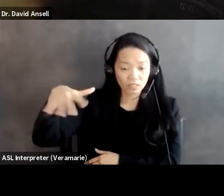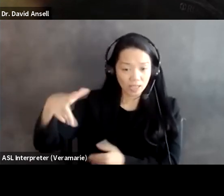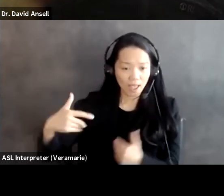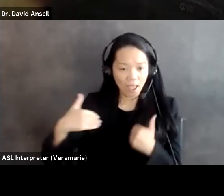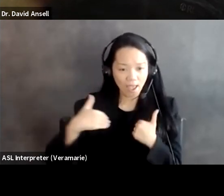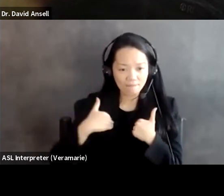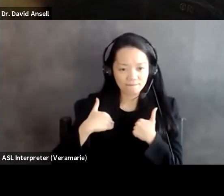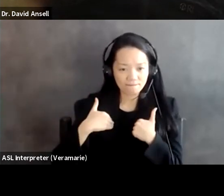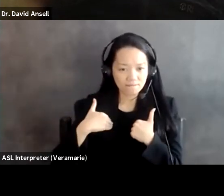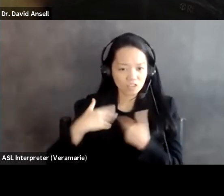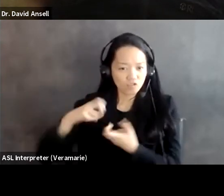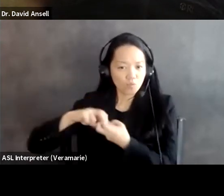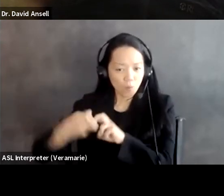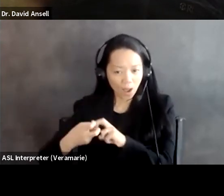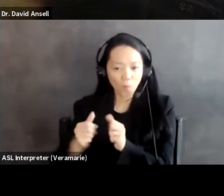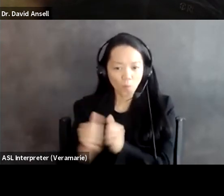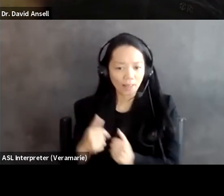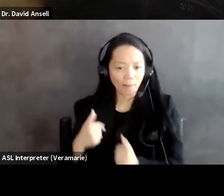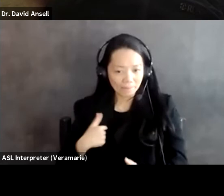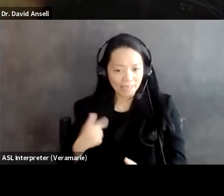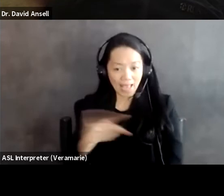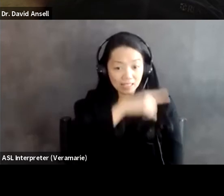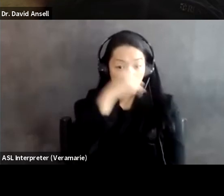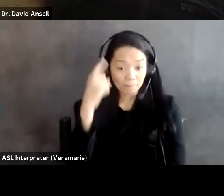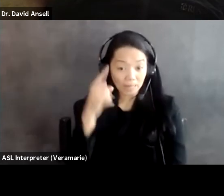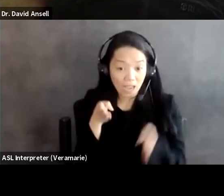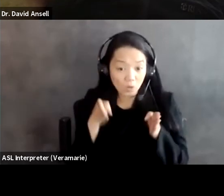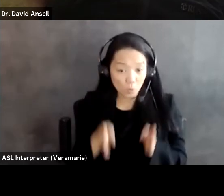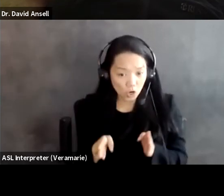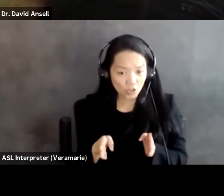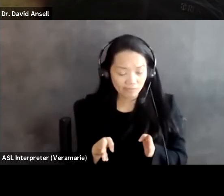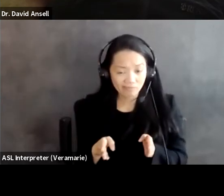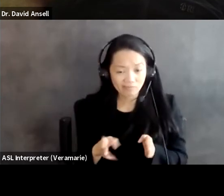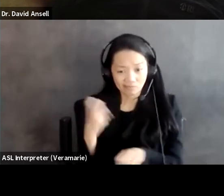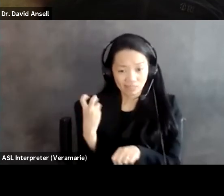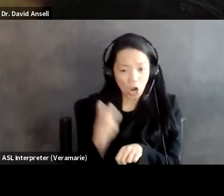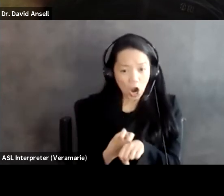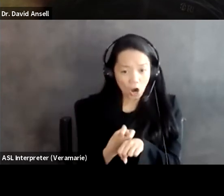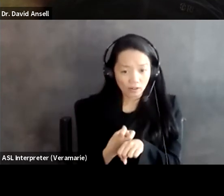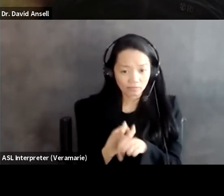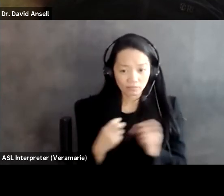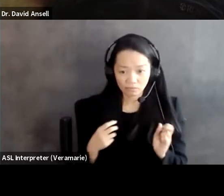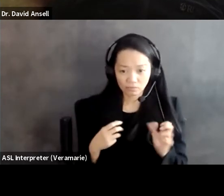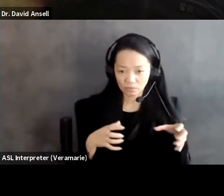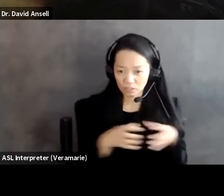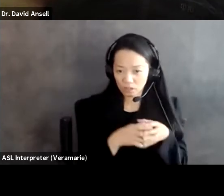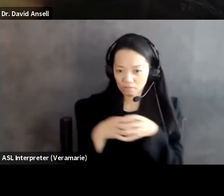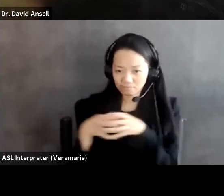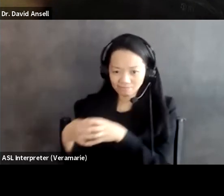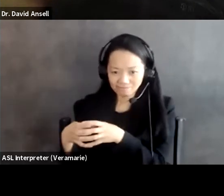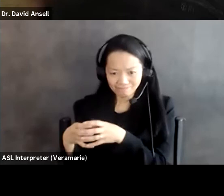has issues with me as a Black person makes it very difficult for me to engage